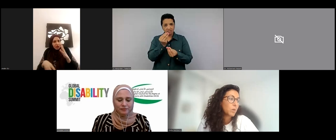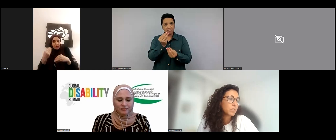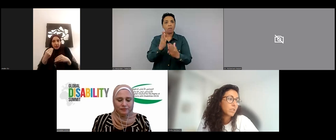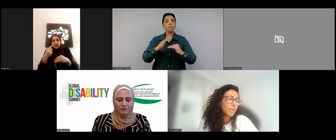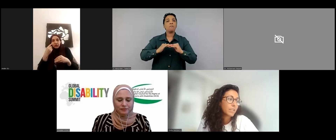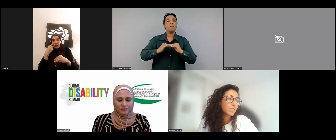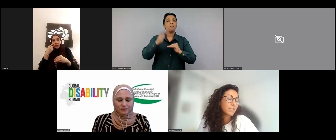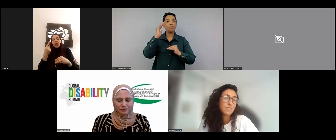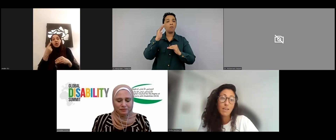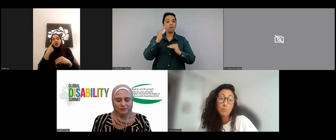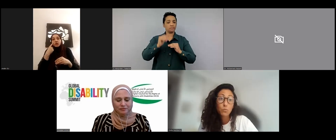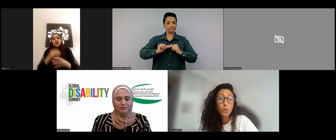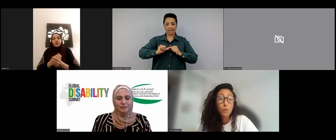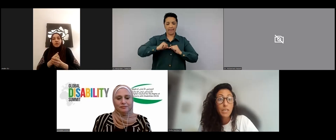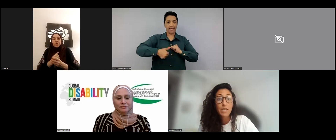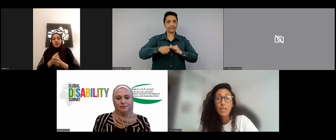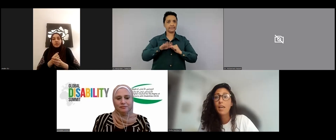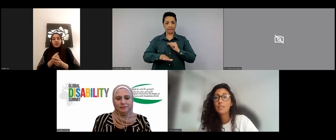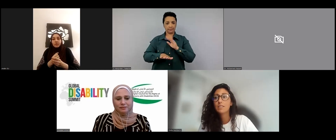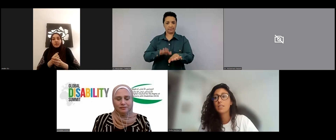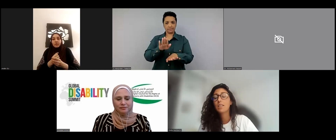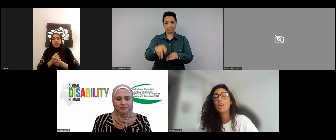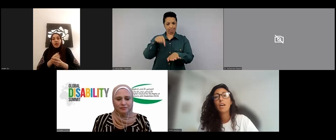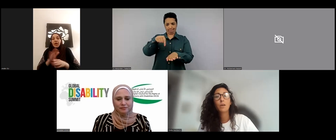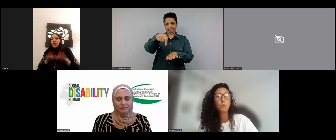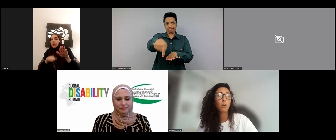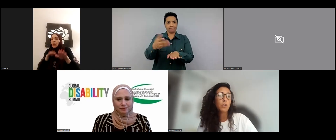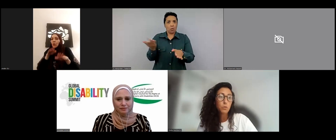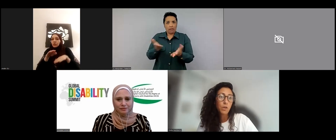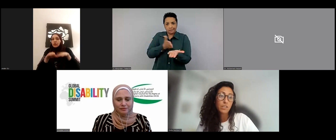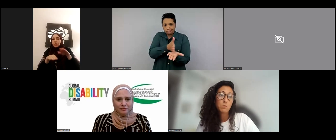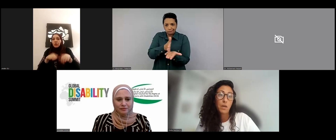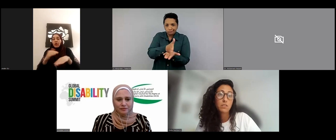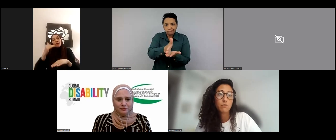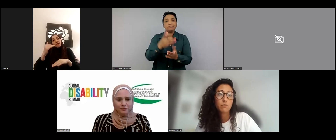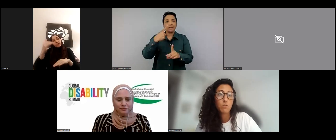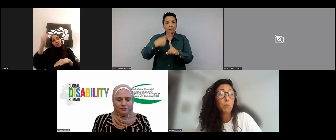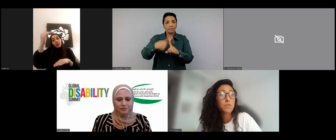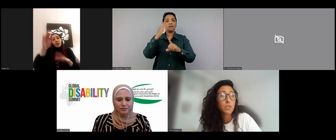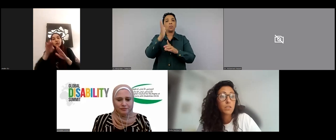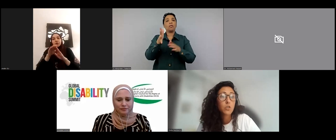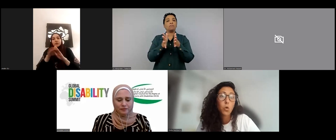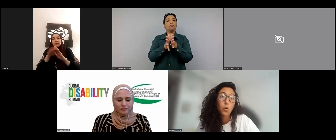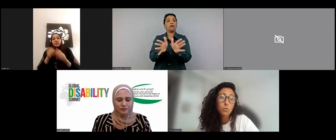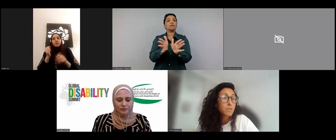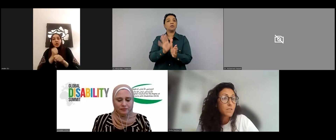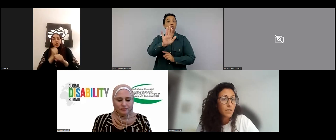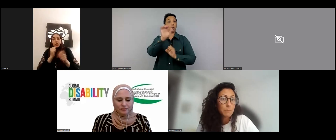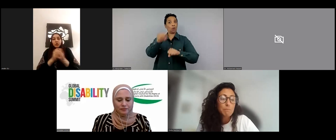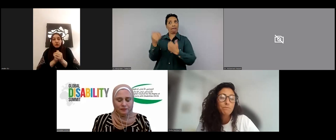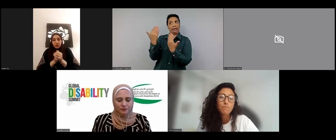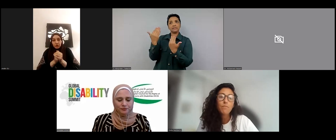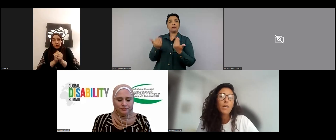bit what the next steps will be and what you can expect from the